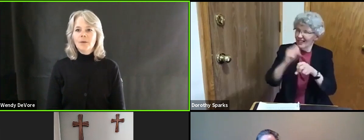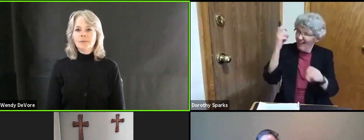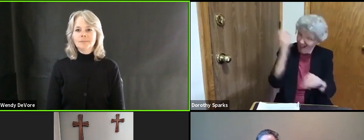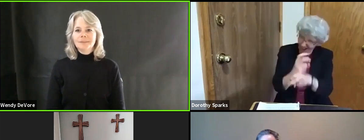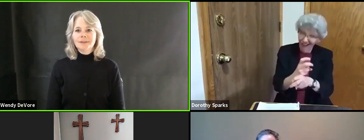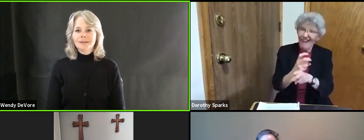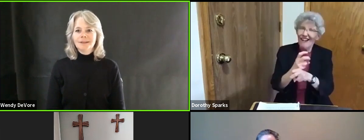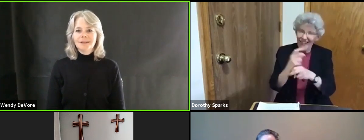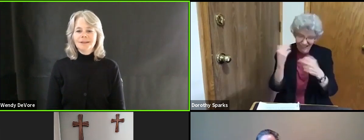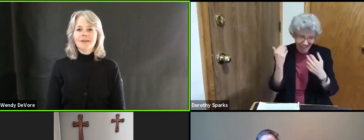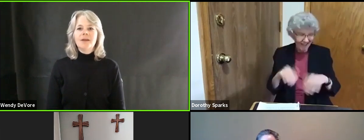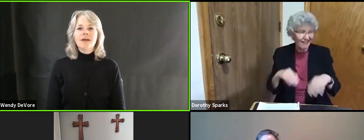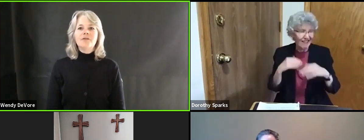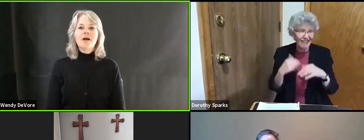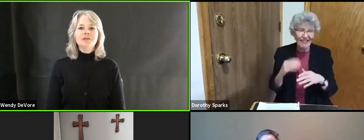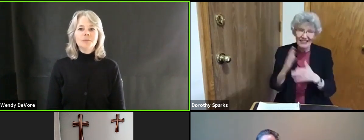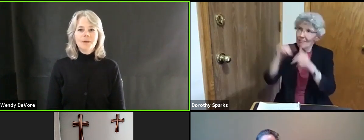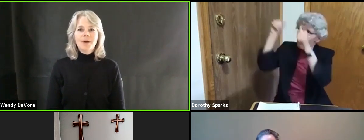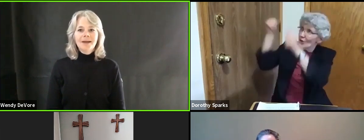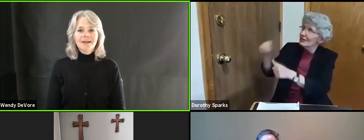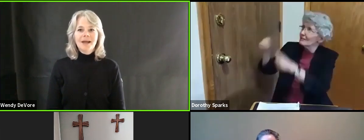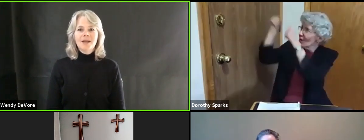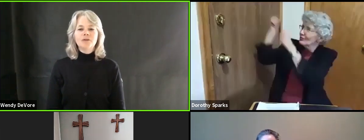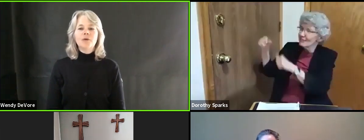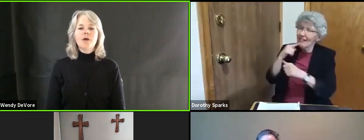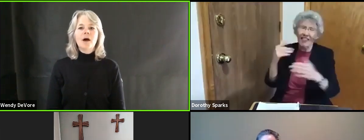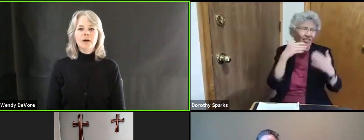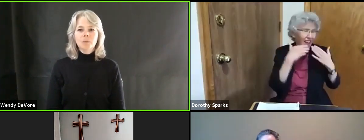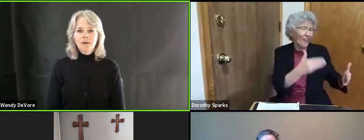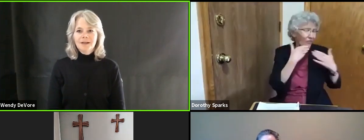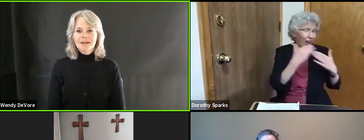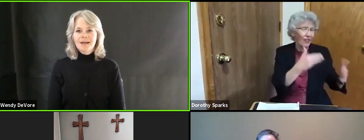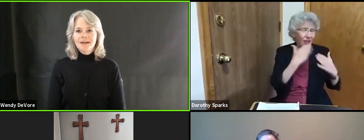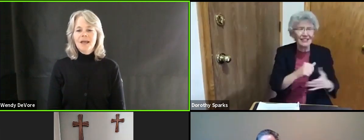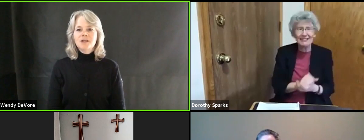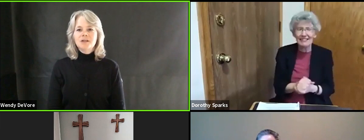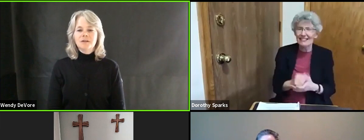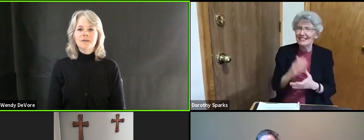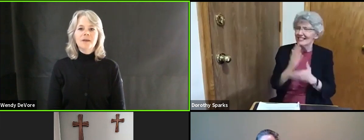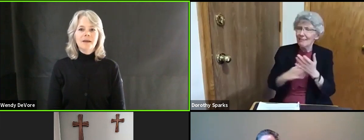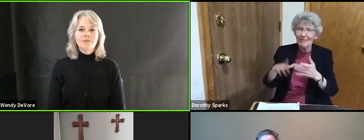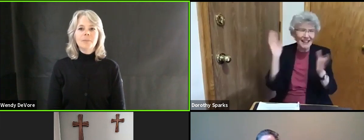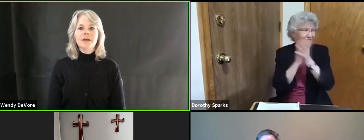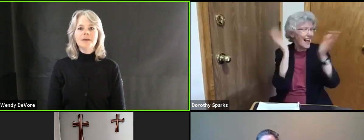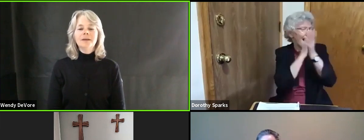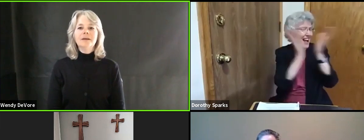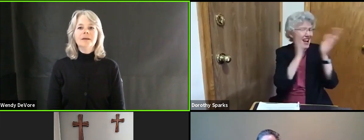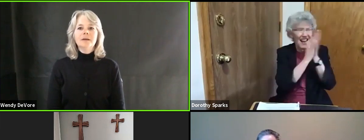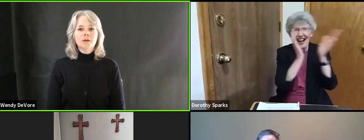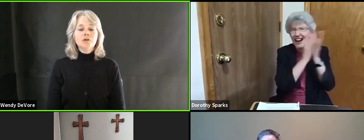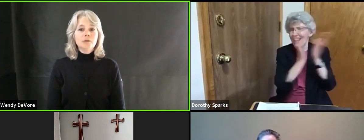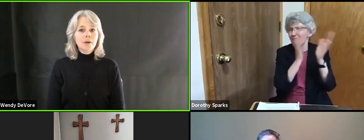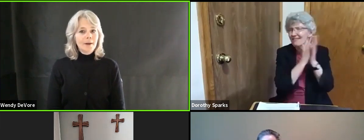stay home. They have also been recognized for the hard work and dedication that they have been